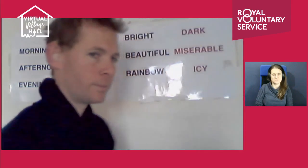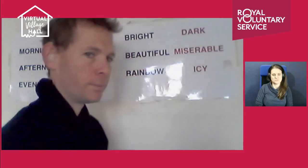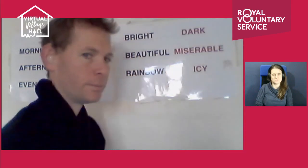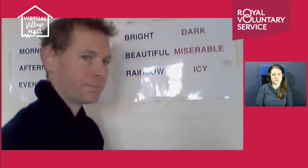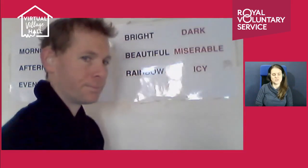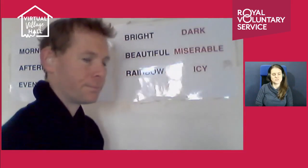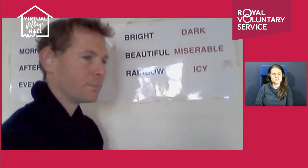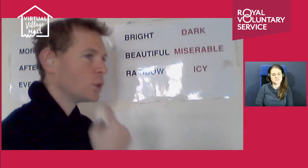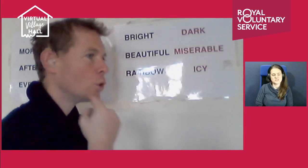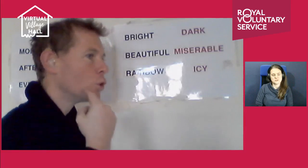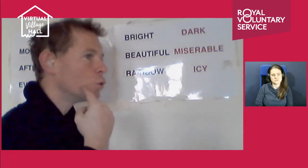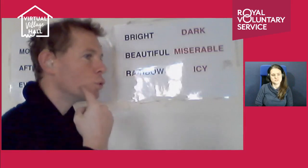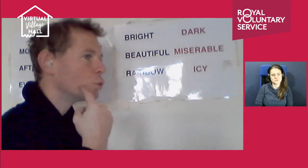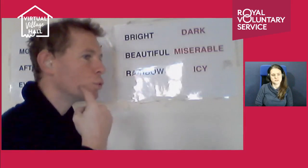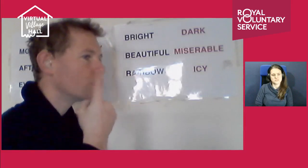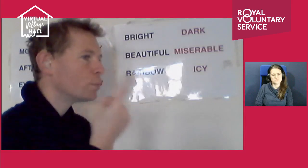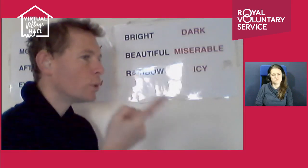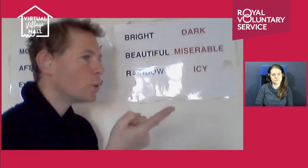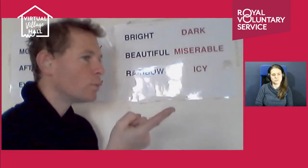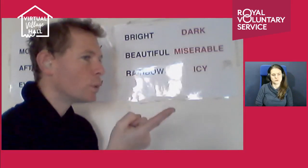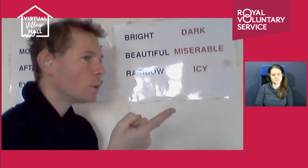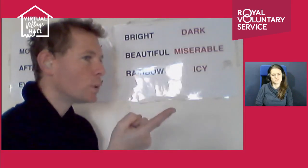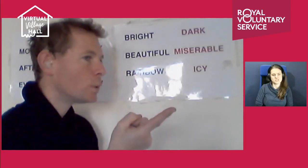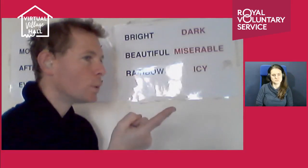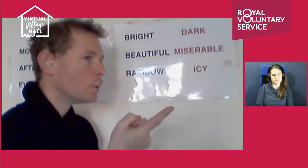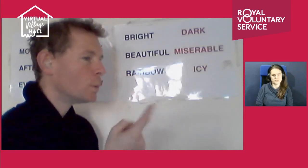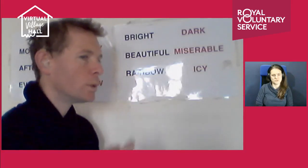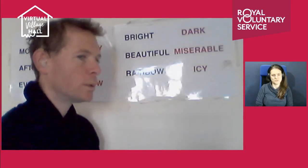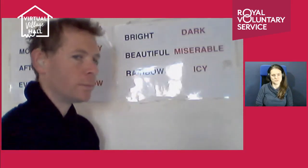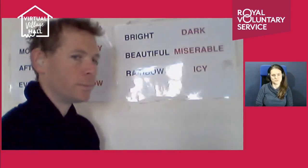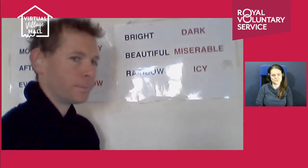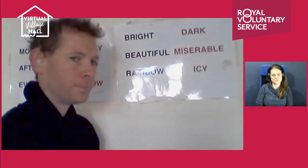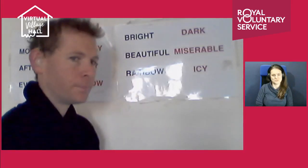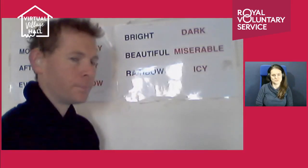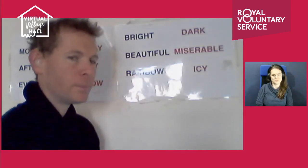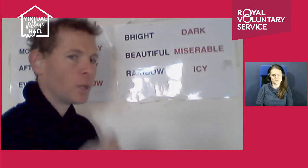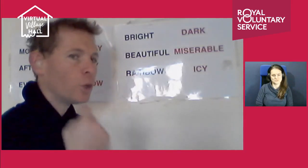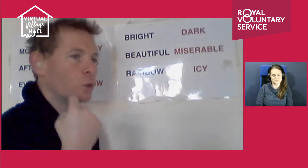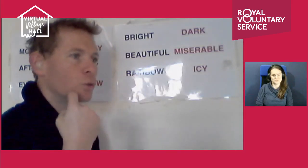Tomorrow. So you see how that one's going forward, tomorrow.